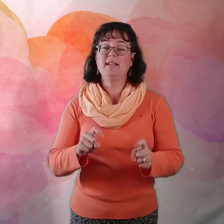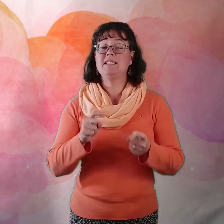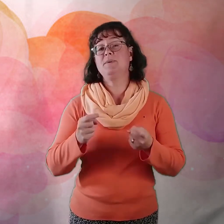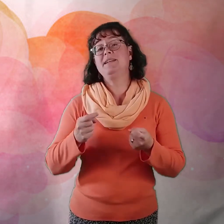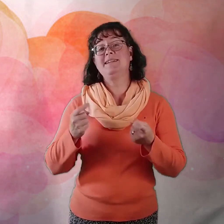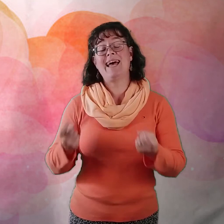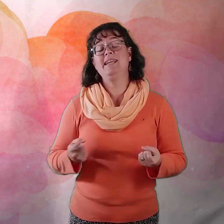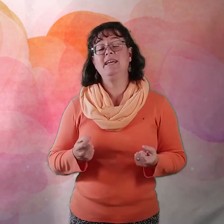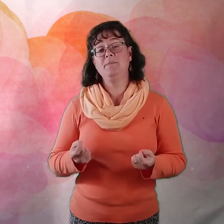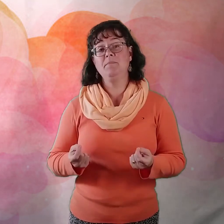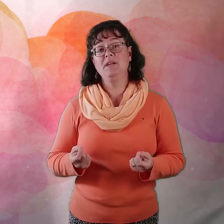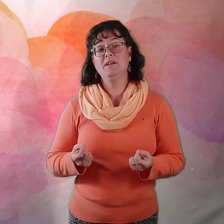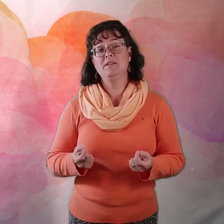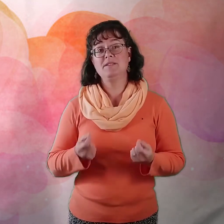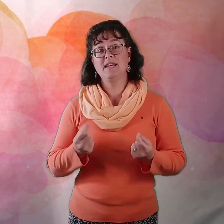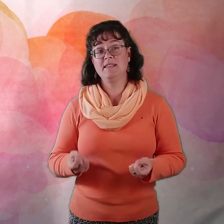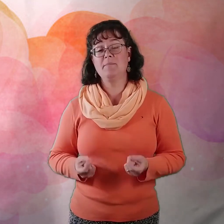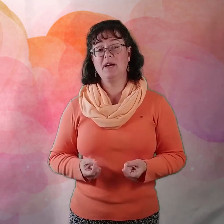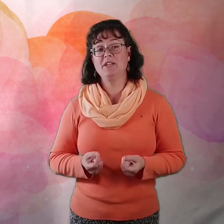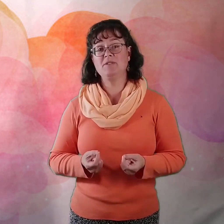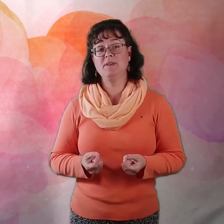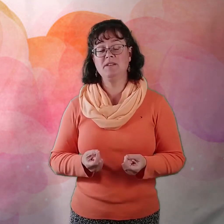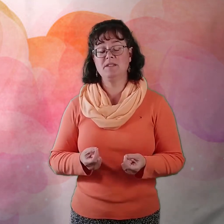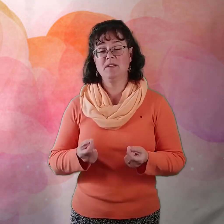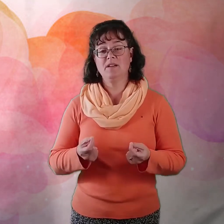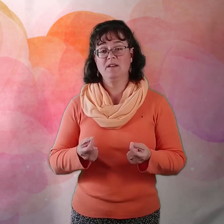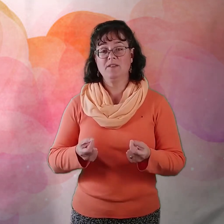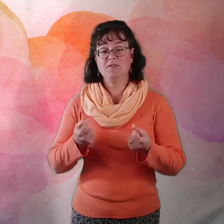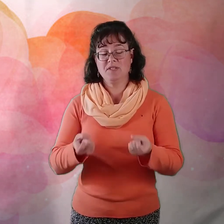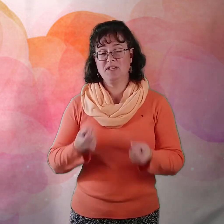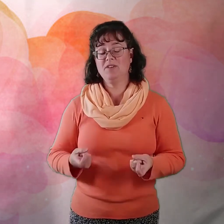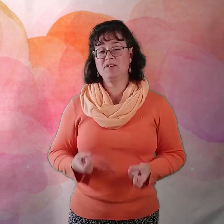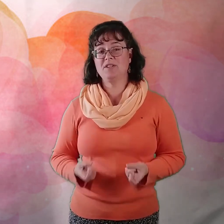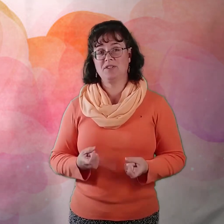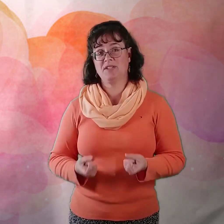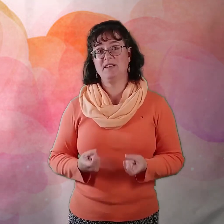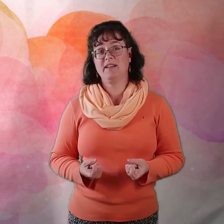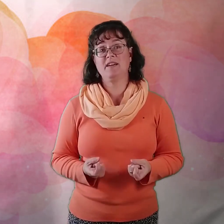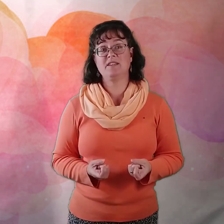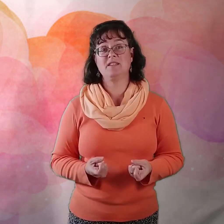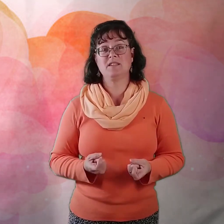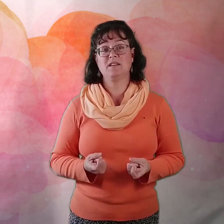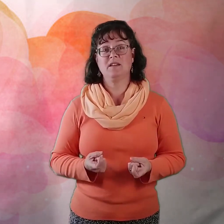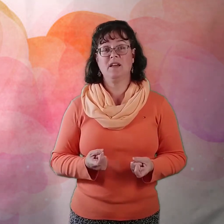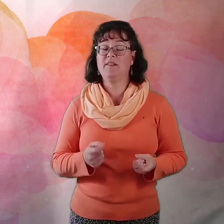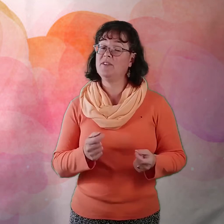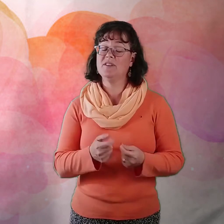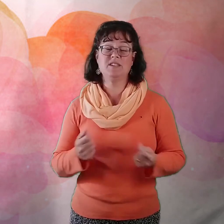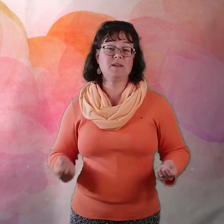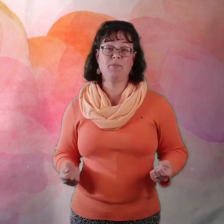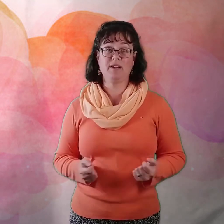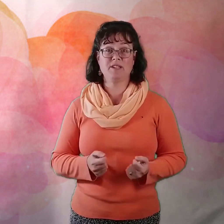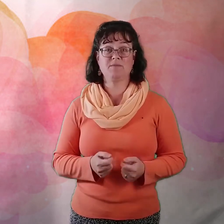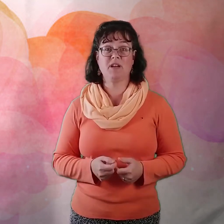Unless we let him take that punishment, those sin hooks are still in us, and they're going to separate us from